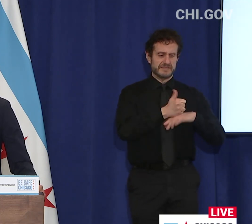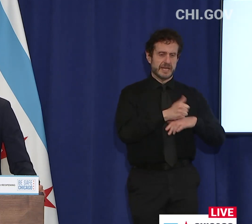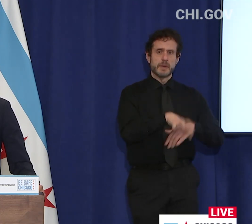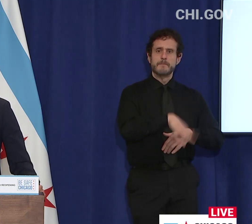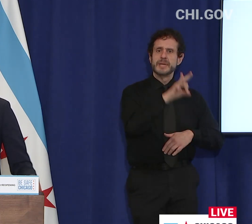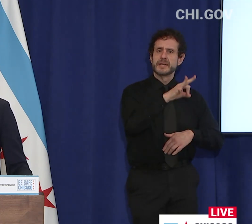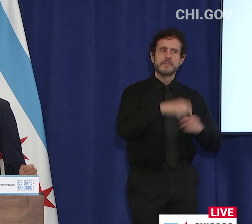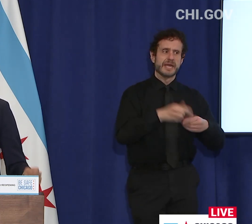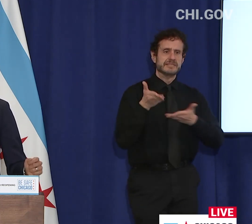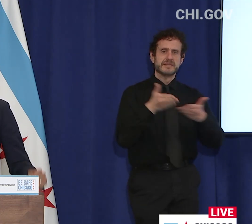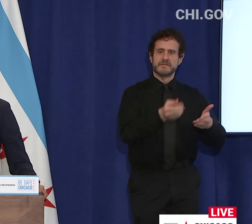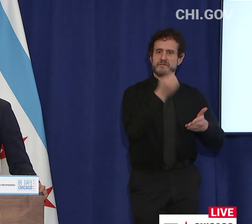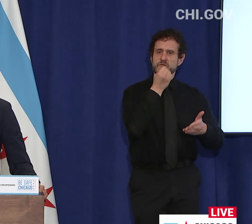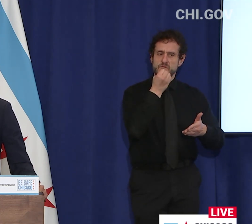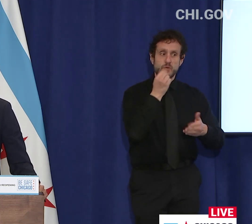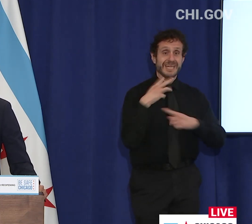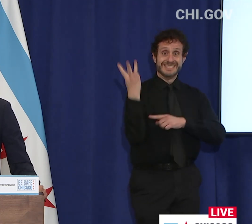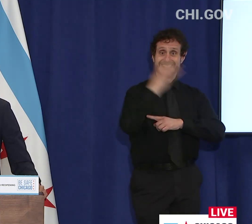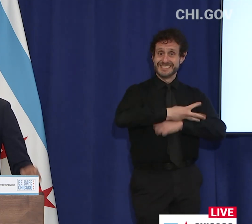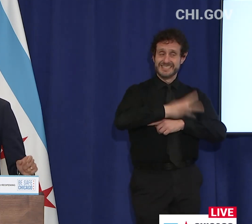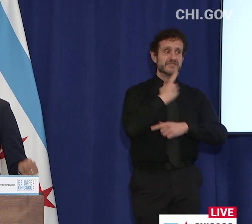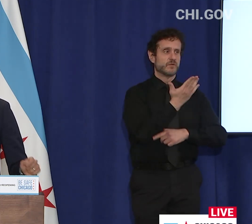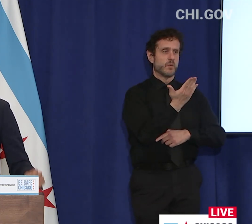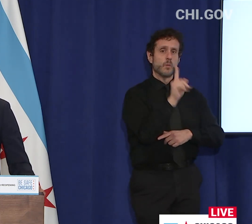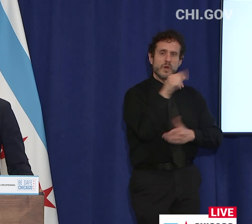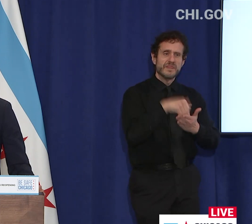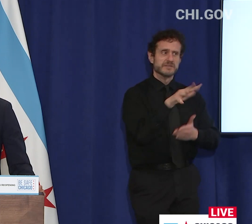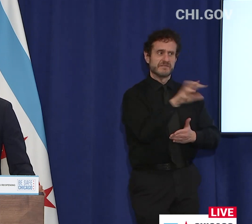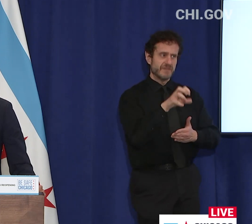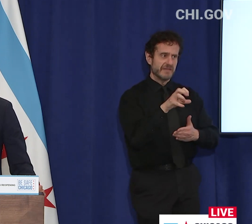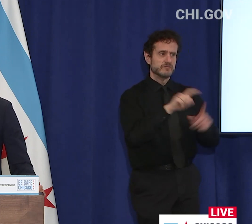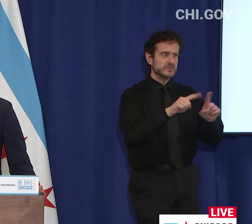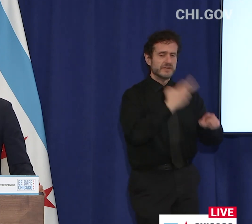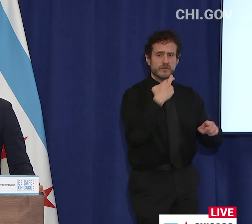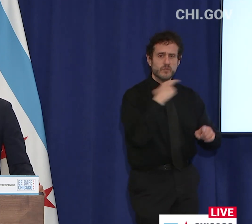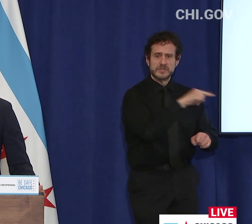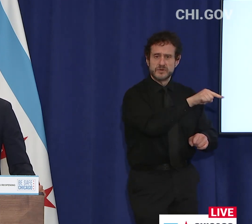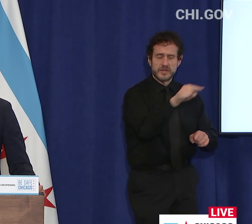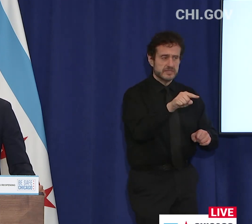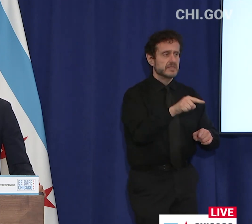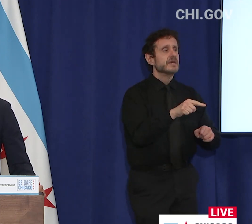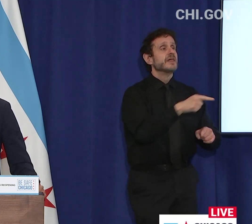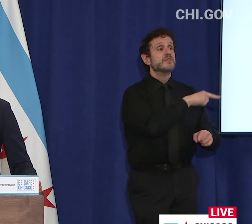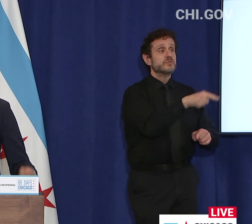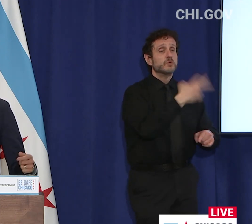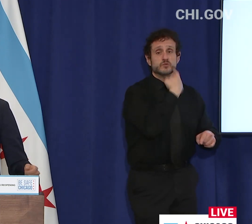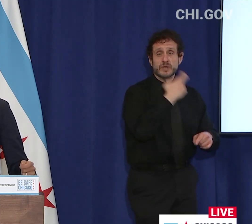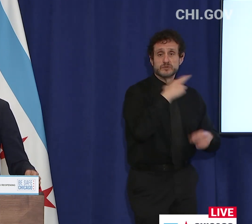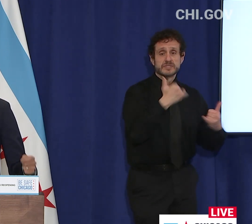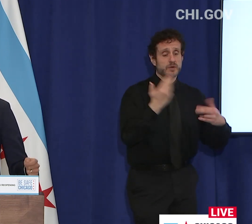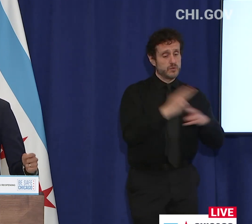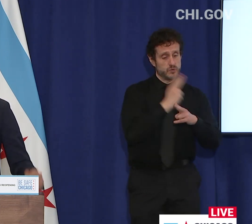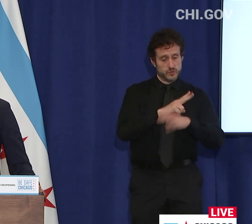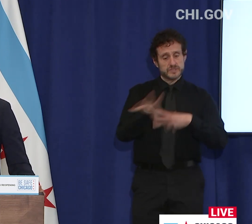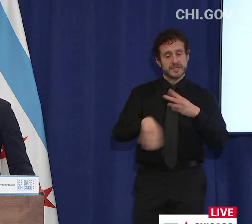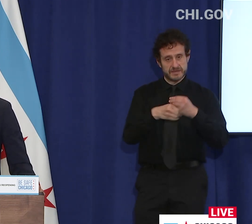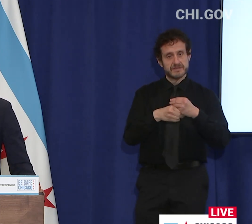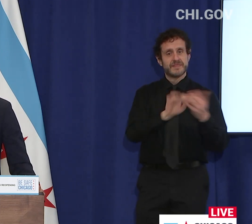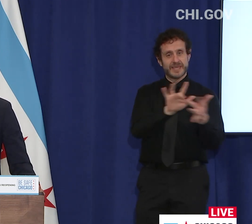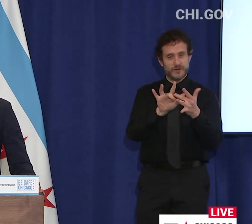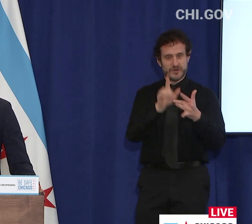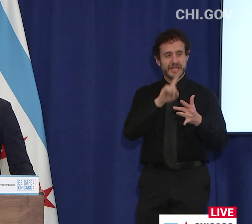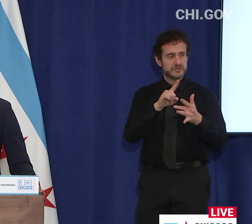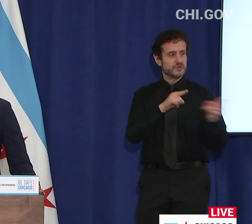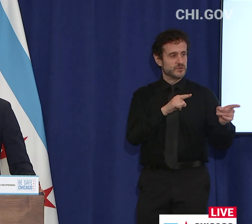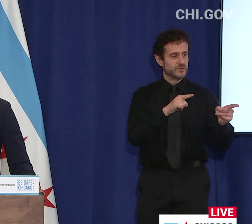days, and over 1,500 area restaurants, most of them new customers, are now using the added platform feature.